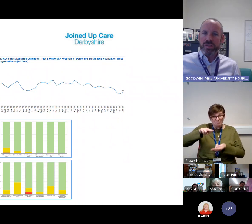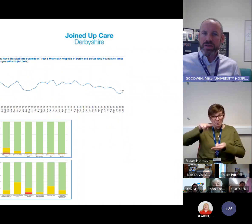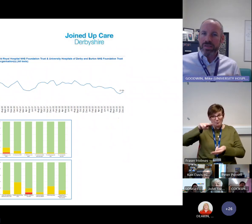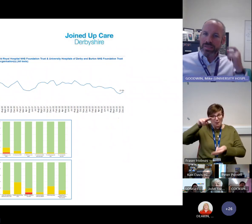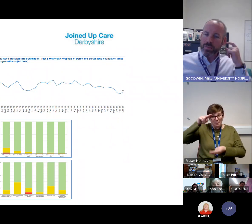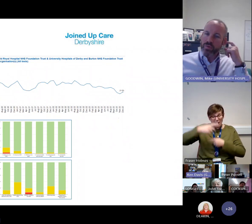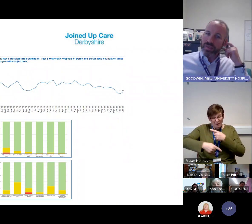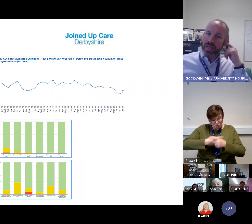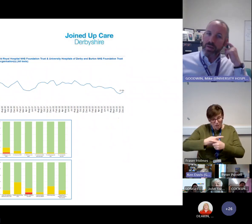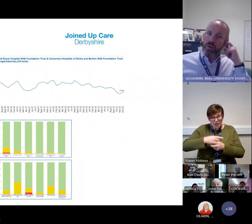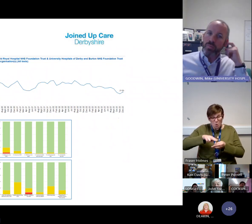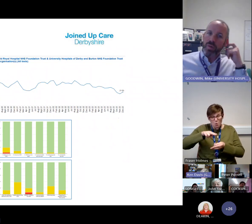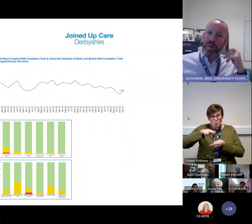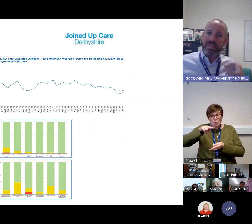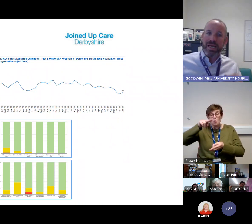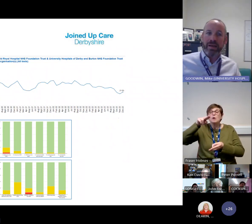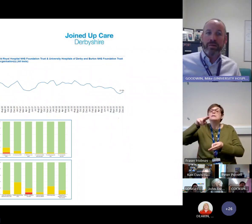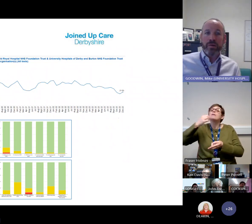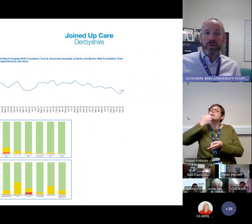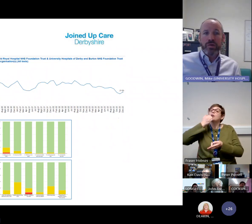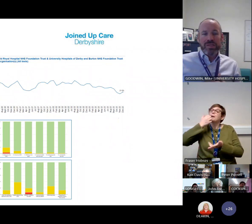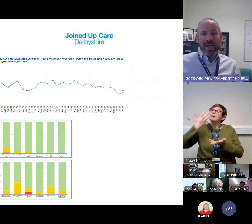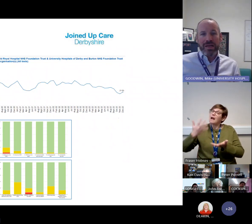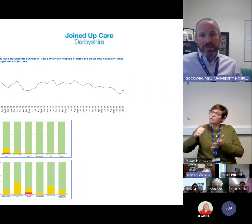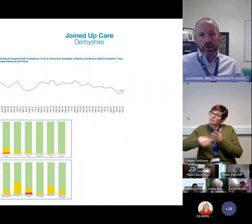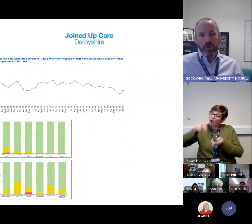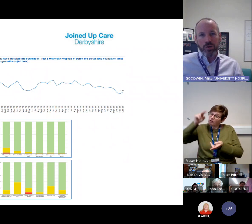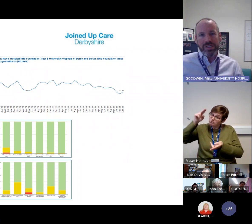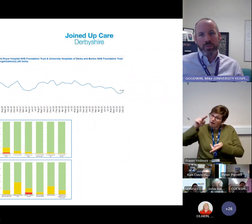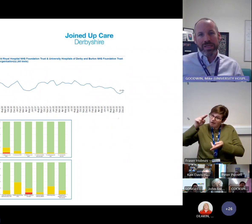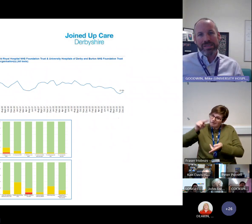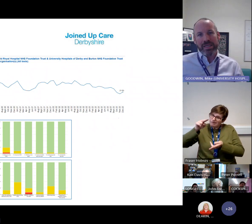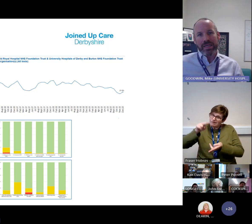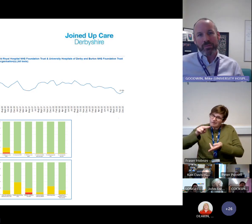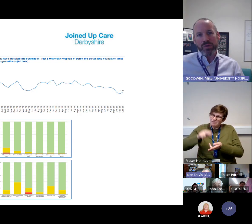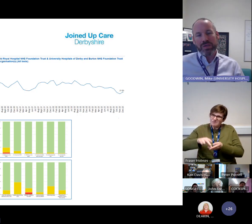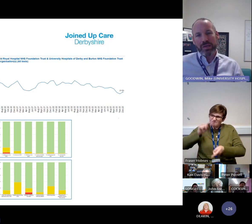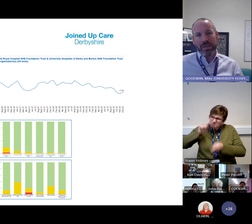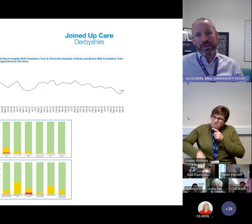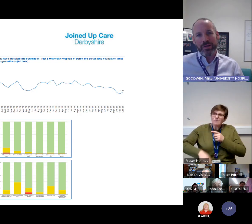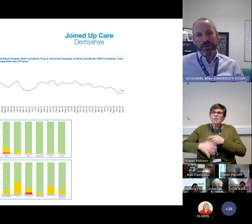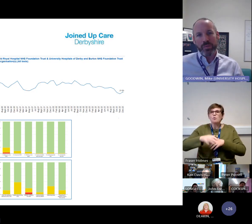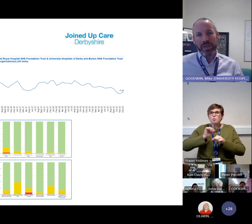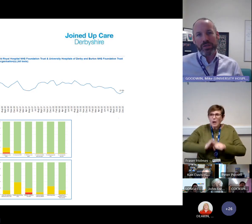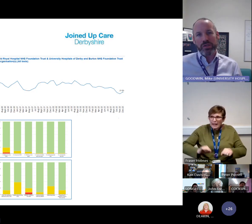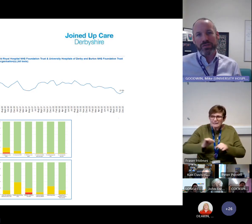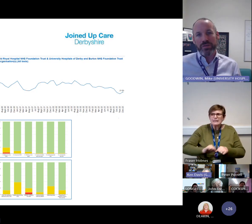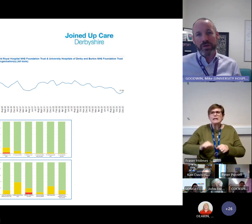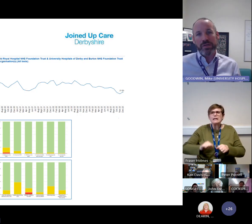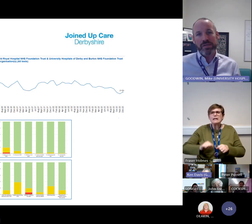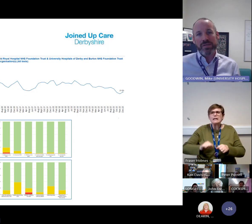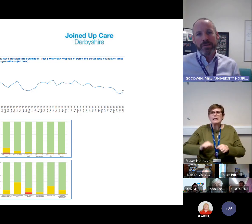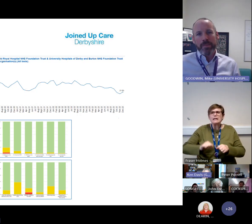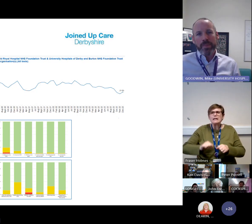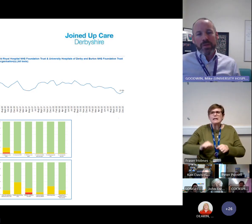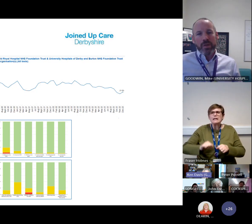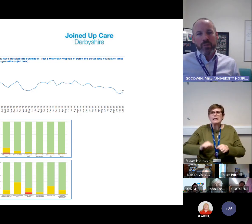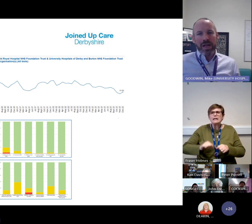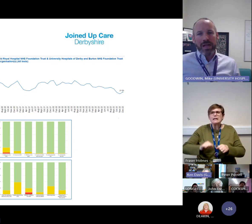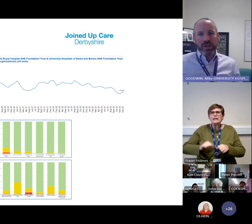we've started to bring that number back down, tackling the longest waiting and most clinically urgent patients